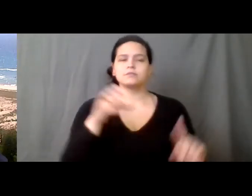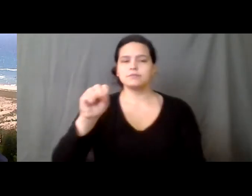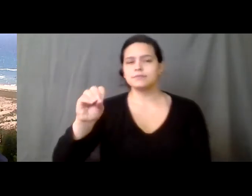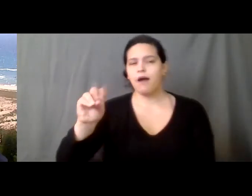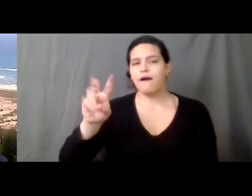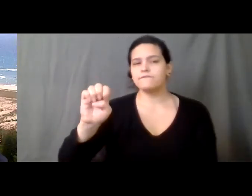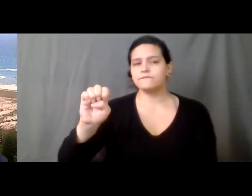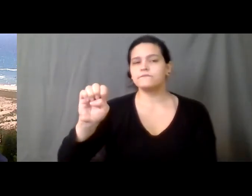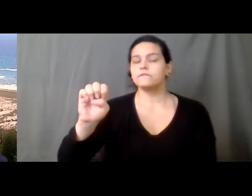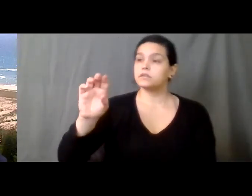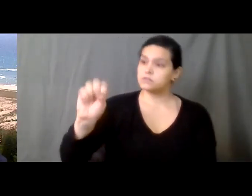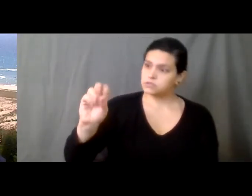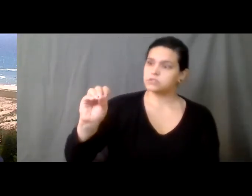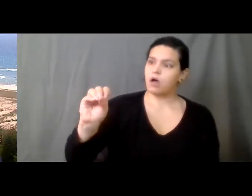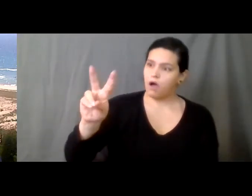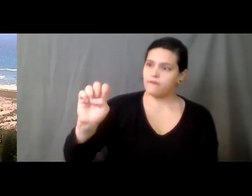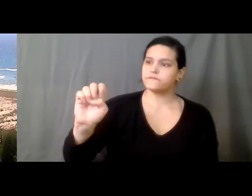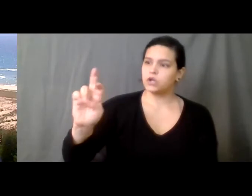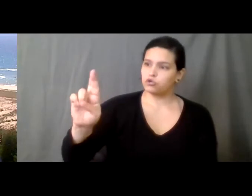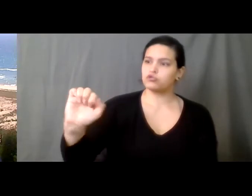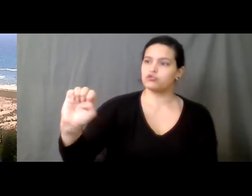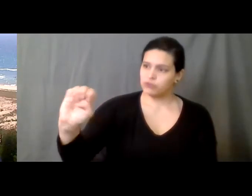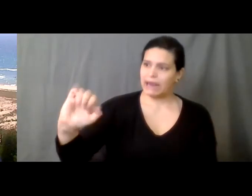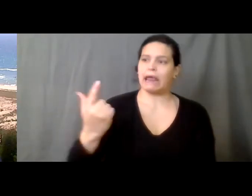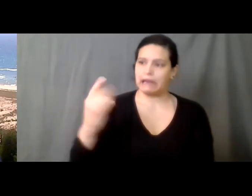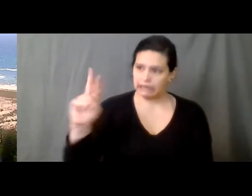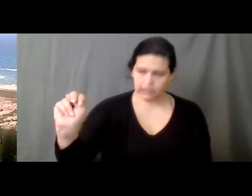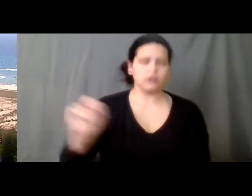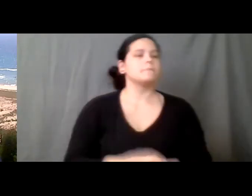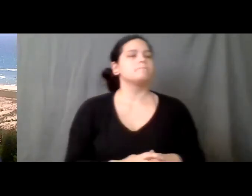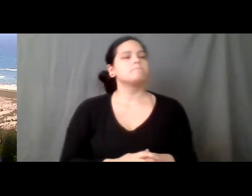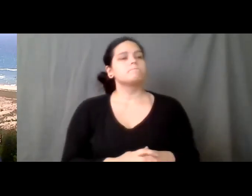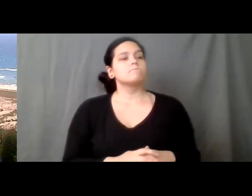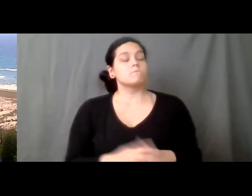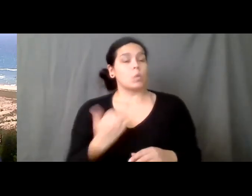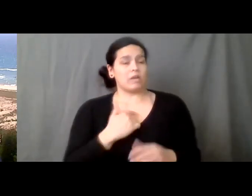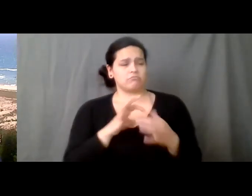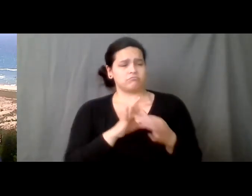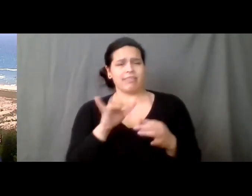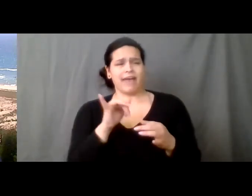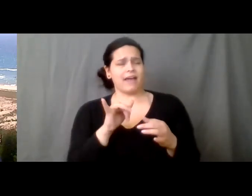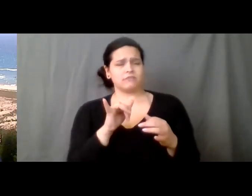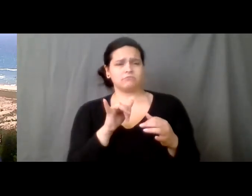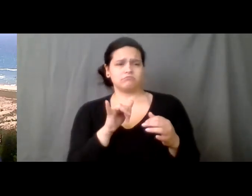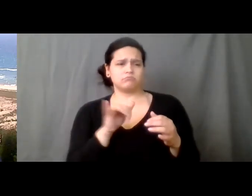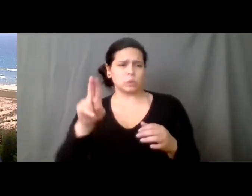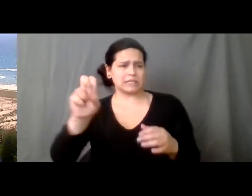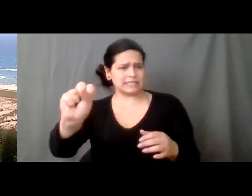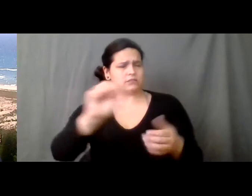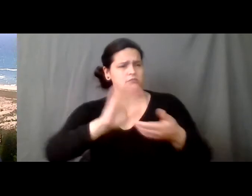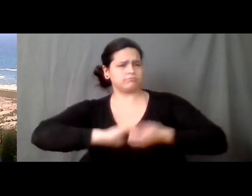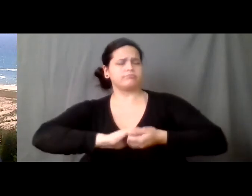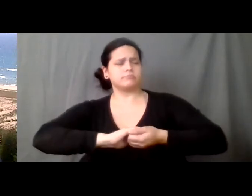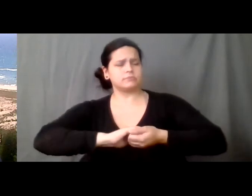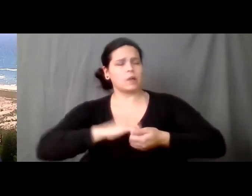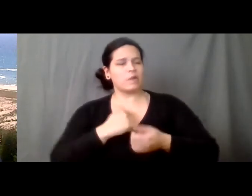of that sovereignty with the United States. And part of that has happened through the interpretation of the Supreme Court and other